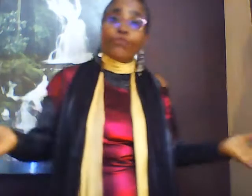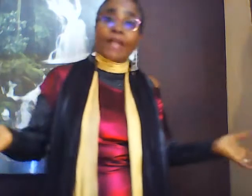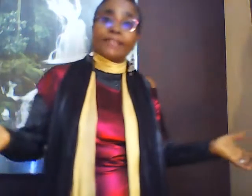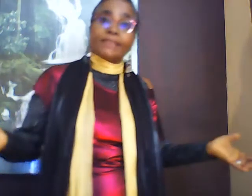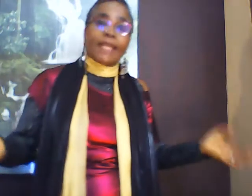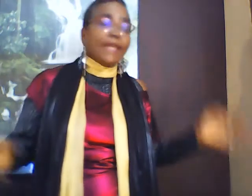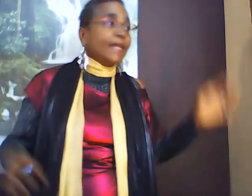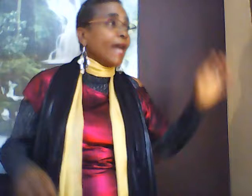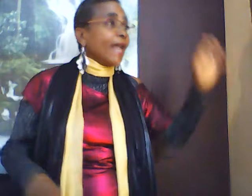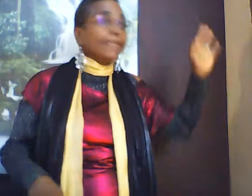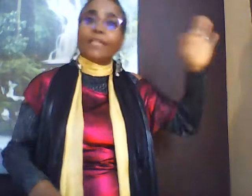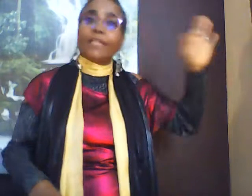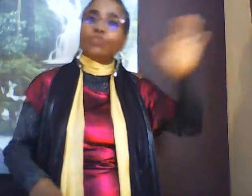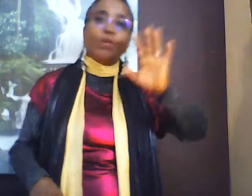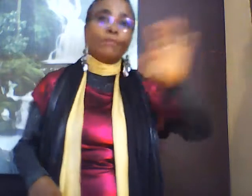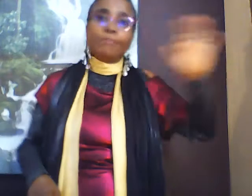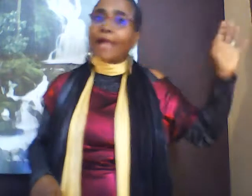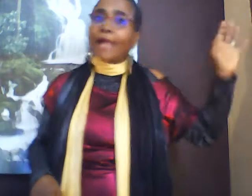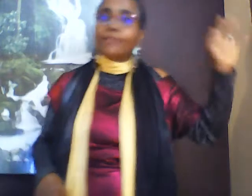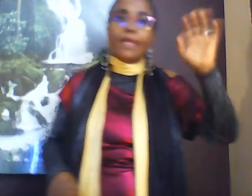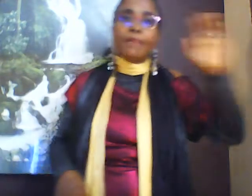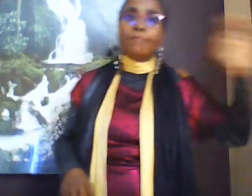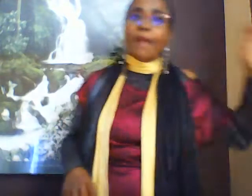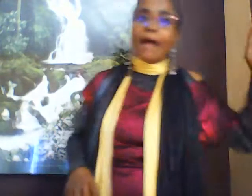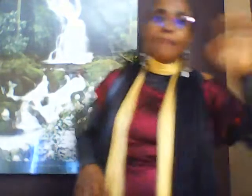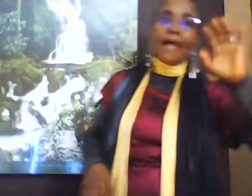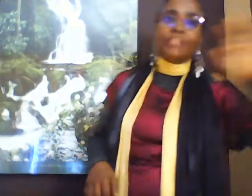fat degradation pathway pas marché.